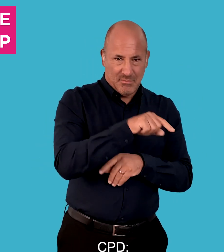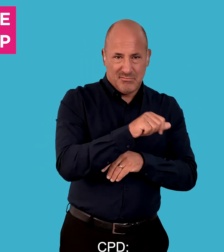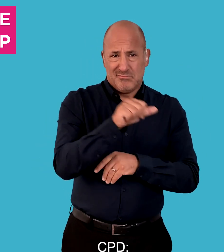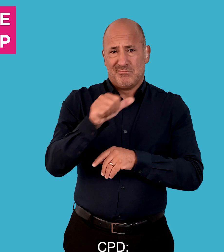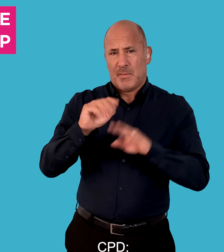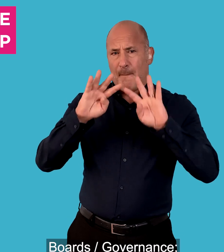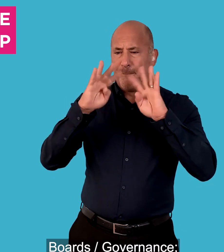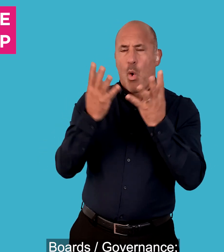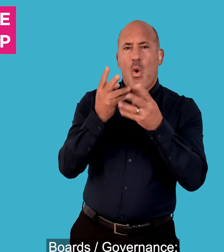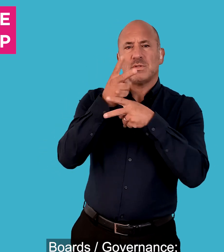CPD,